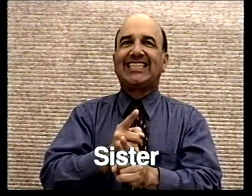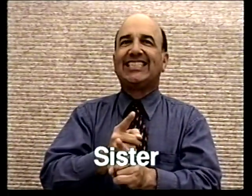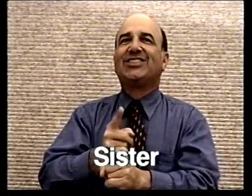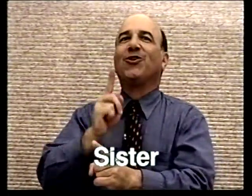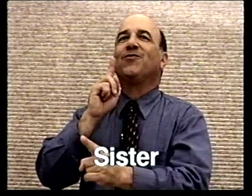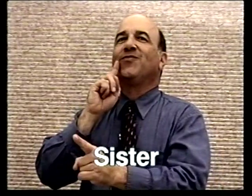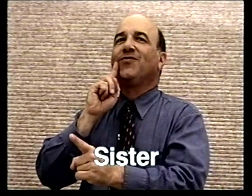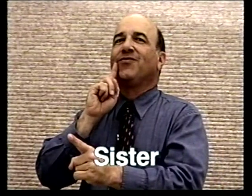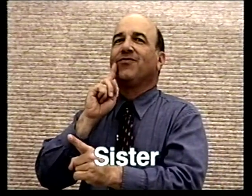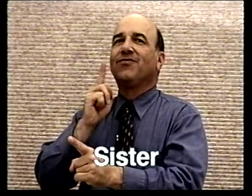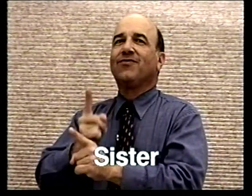Sister.